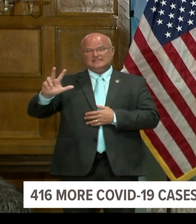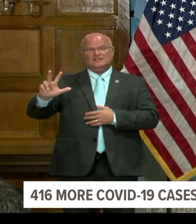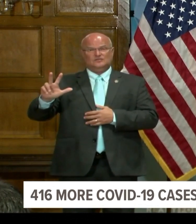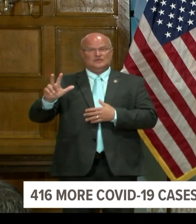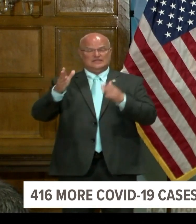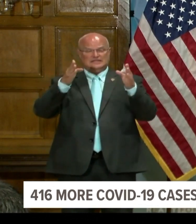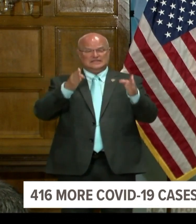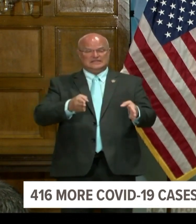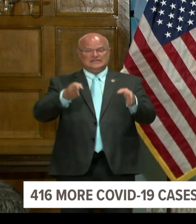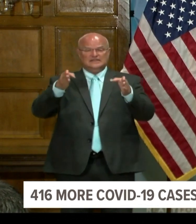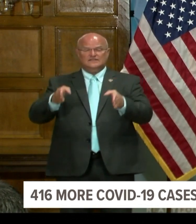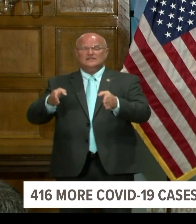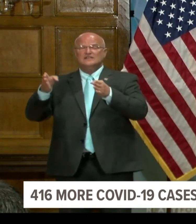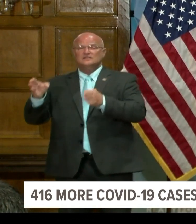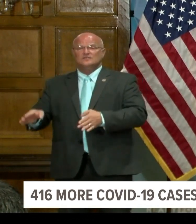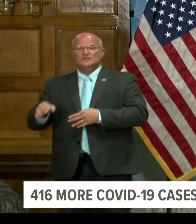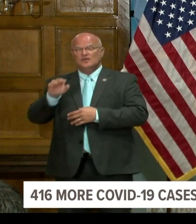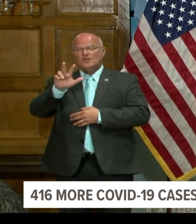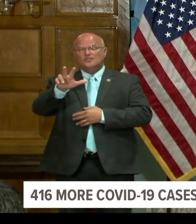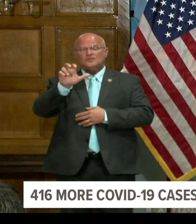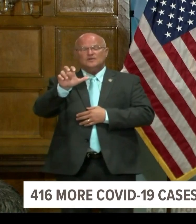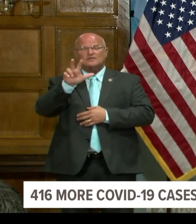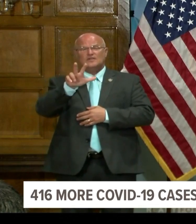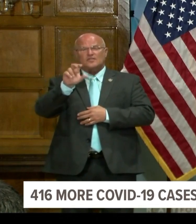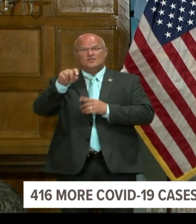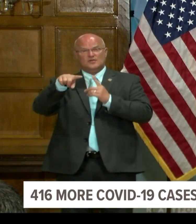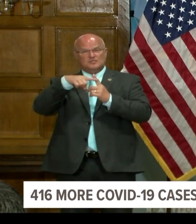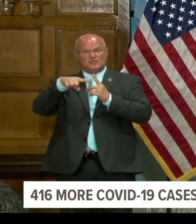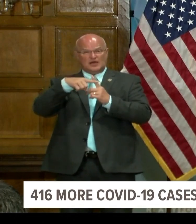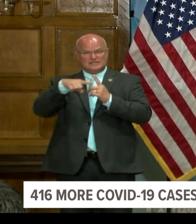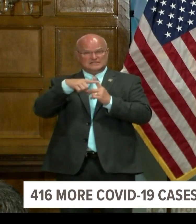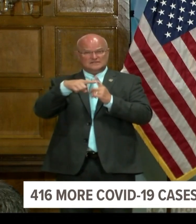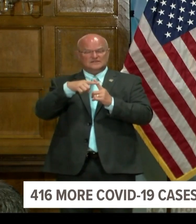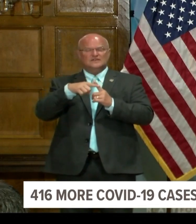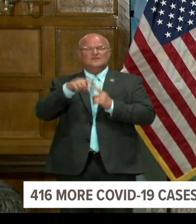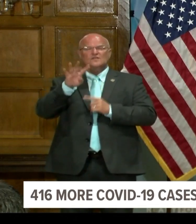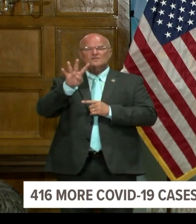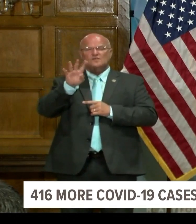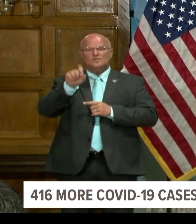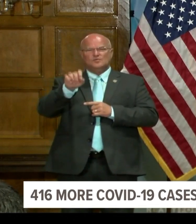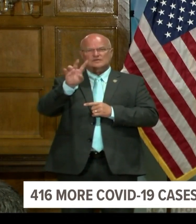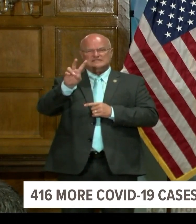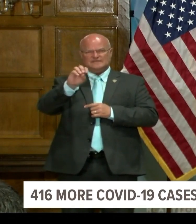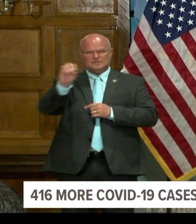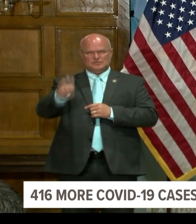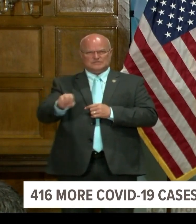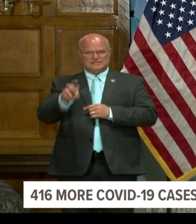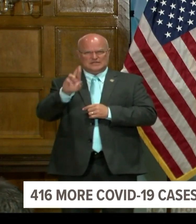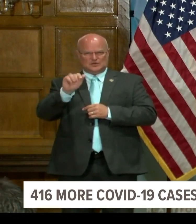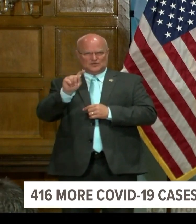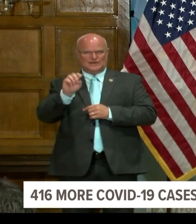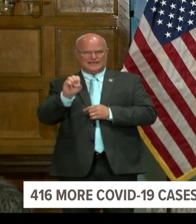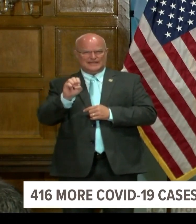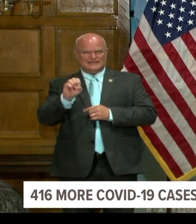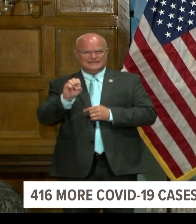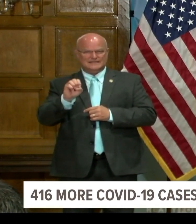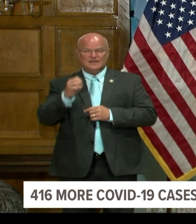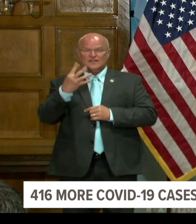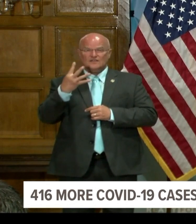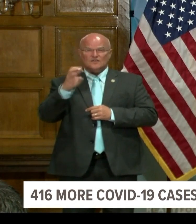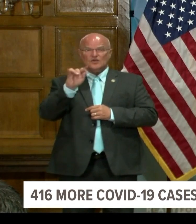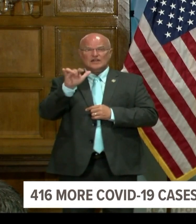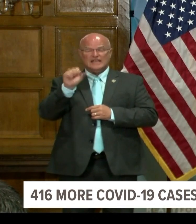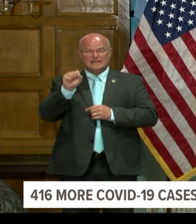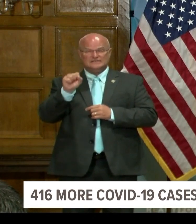7,063 individuals, 330 positives for a positivity rate of 4.7. The 4 major counties,